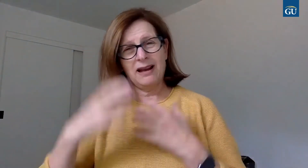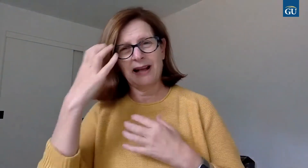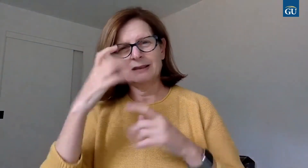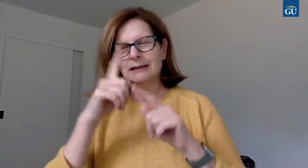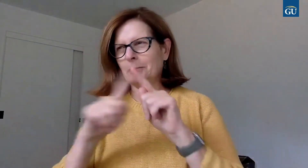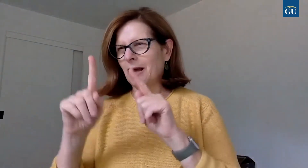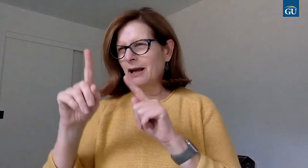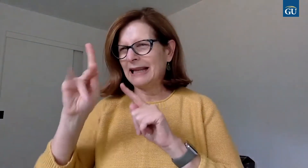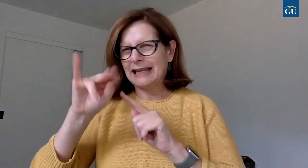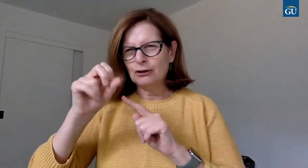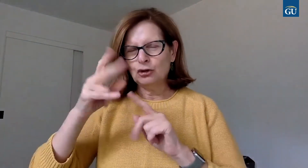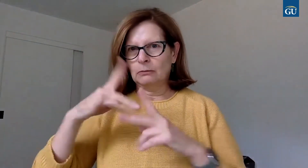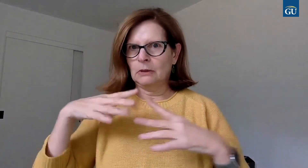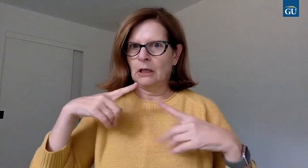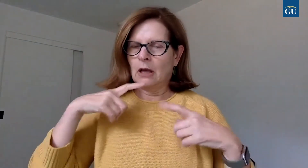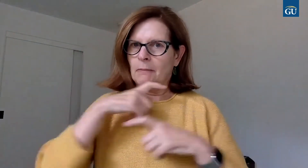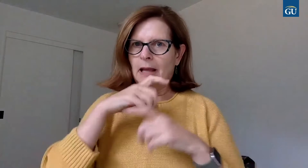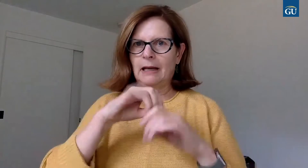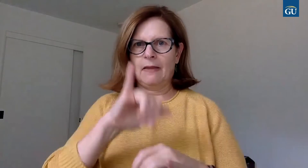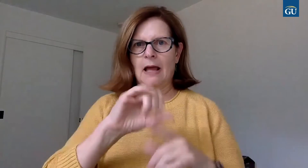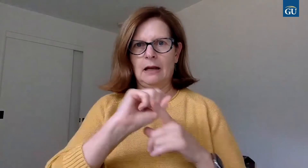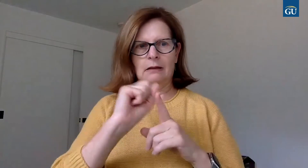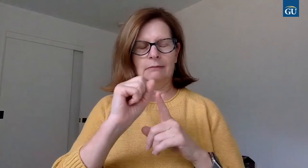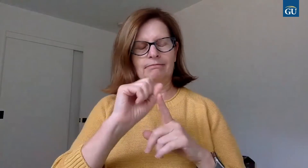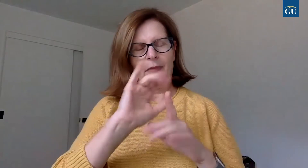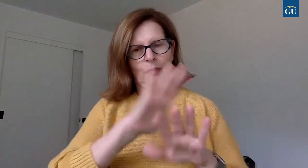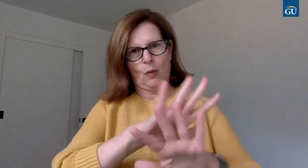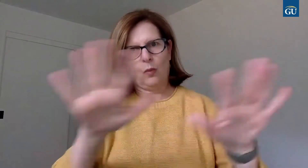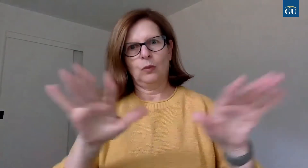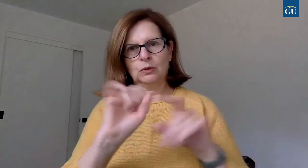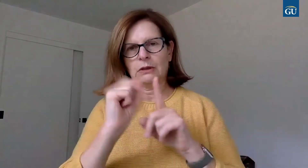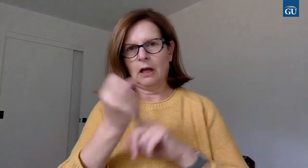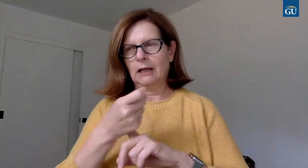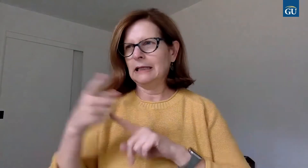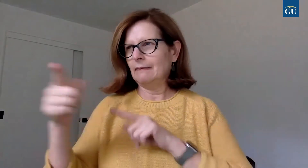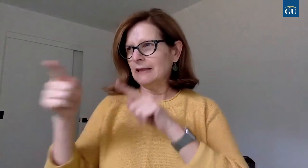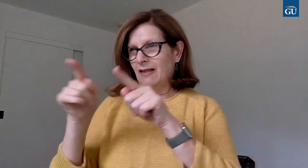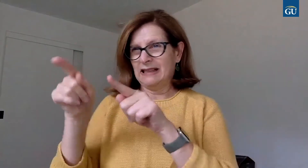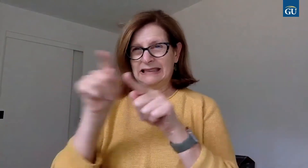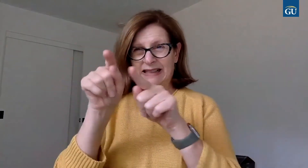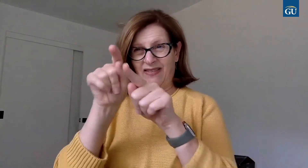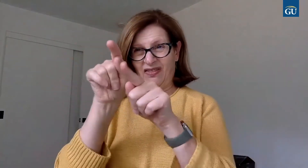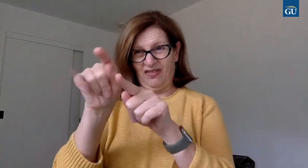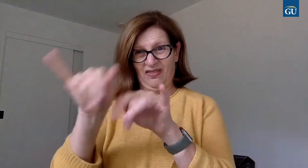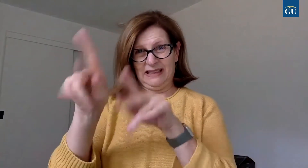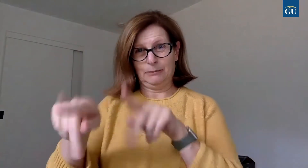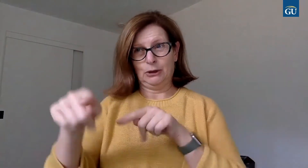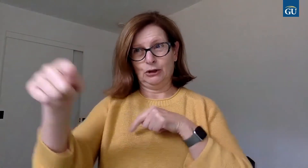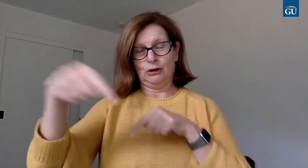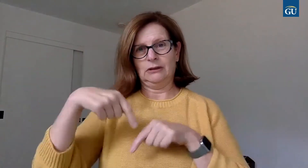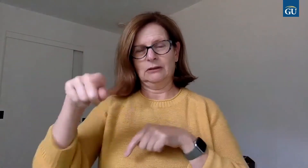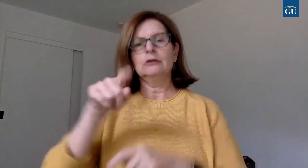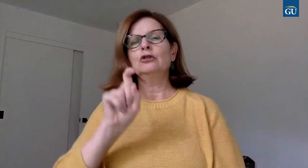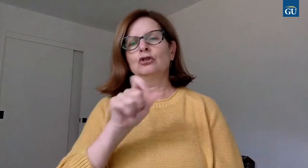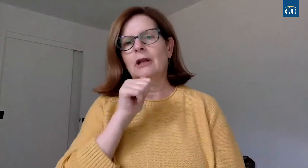which means they aren't actual cousins. It's a bit complex, but it's where poison cousins aren't supposed to speak.